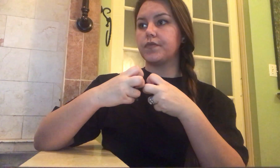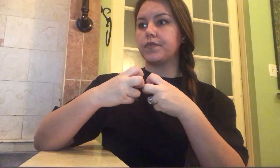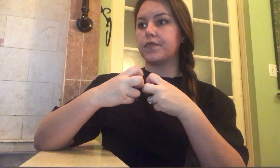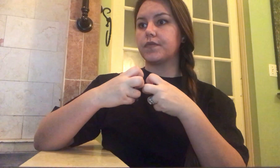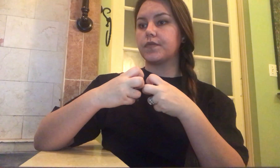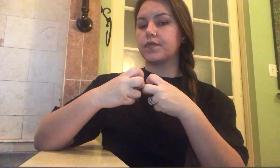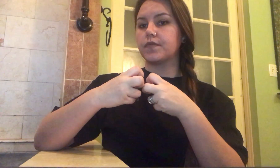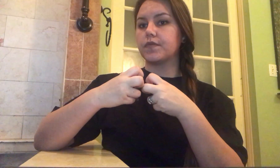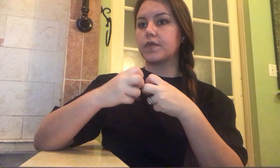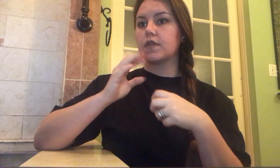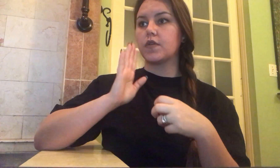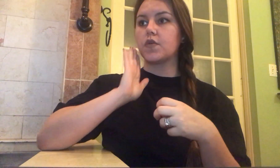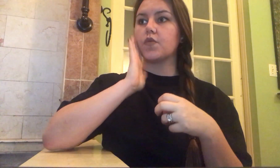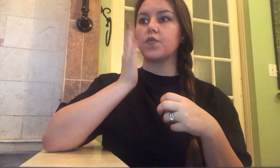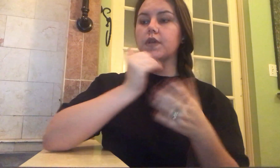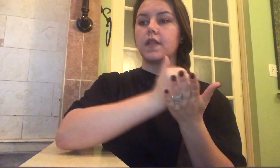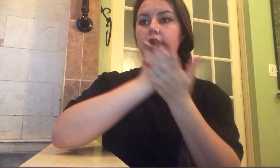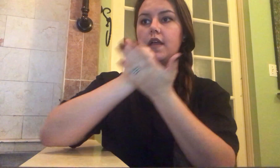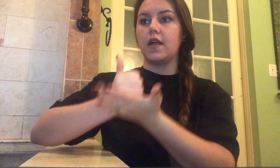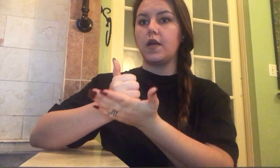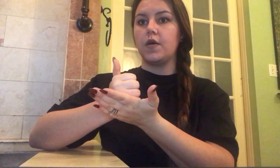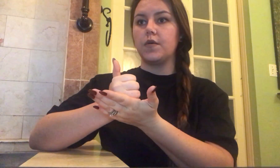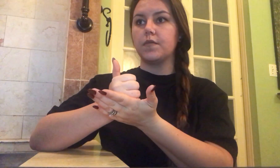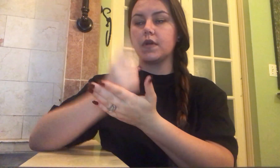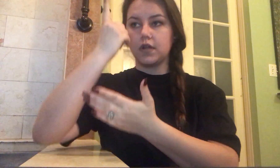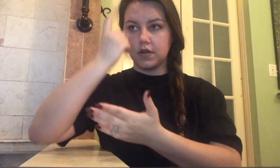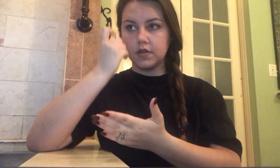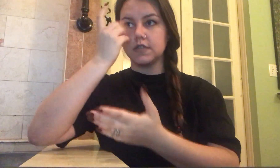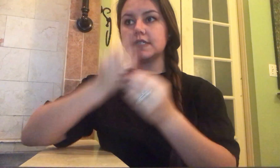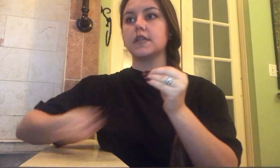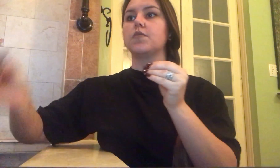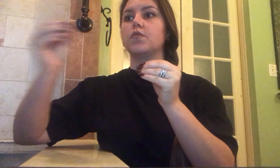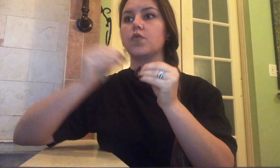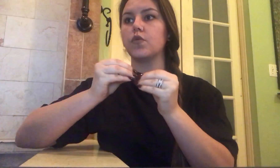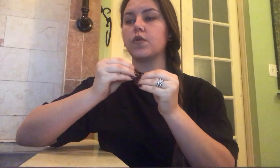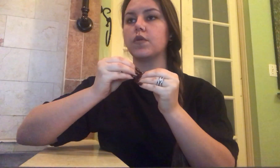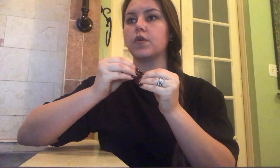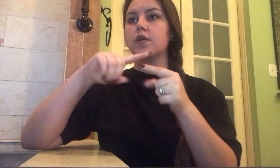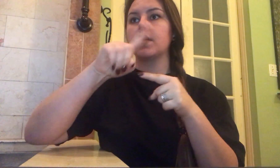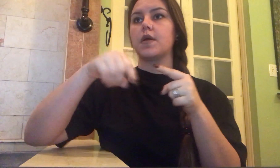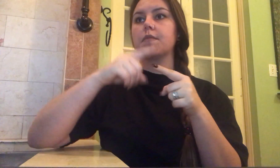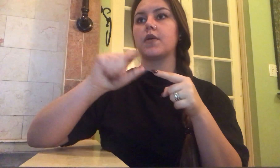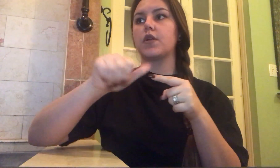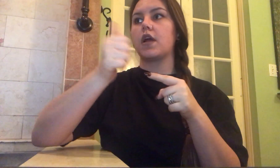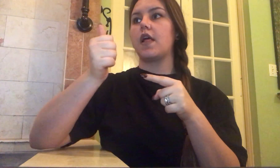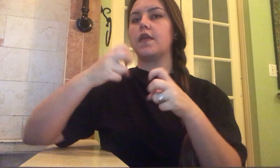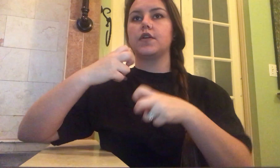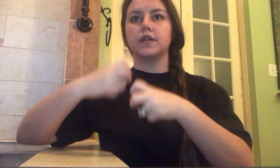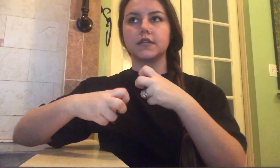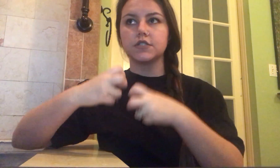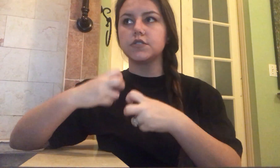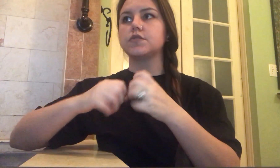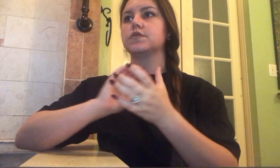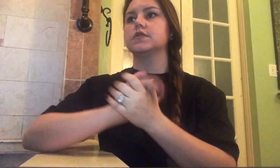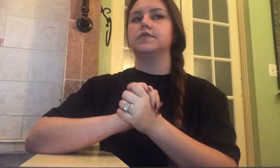that person walking 8 hours a day to get clean water is my sister on a